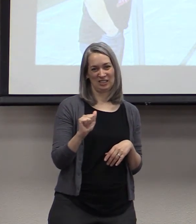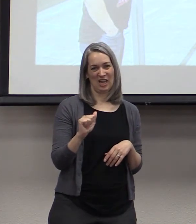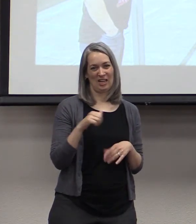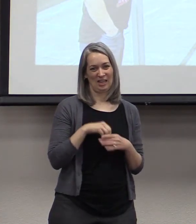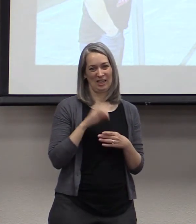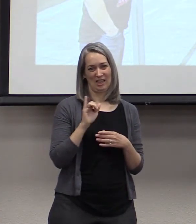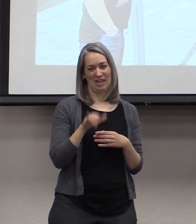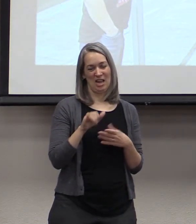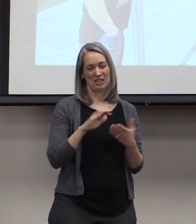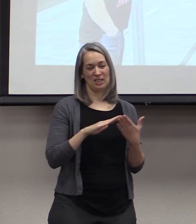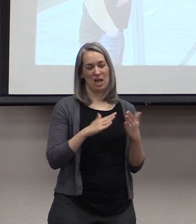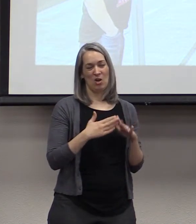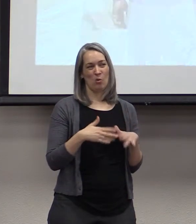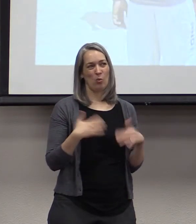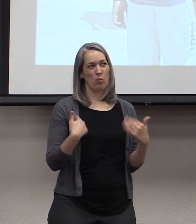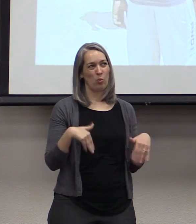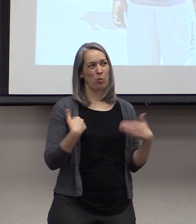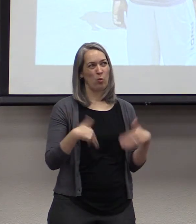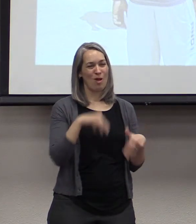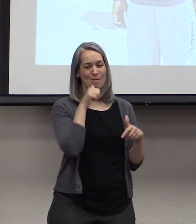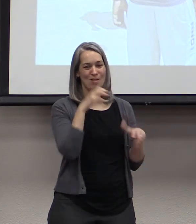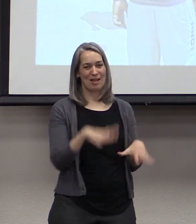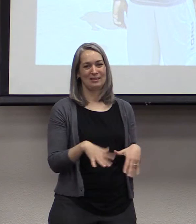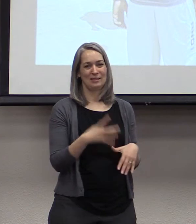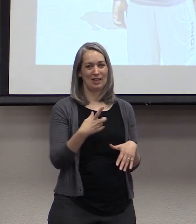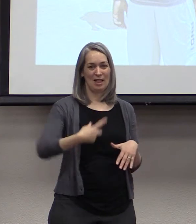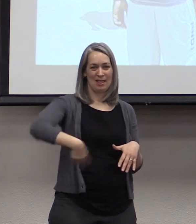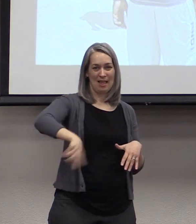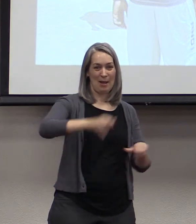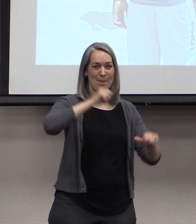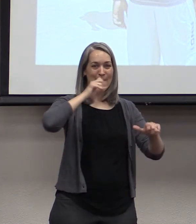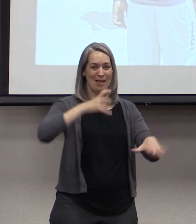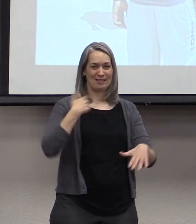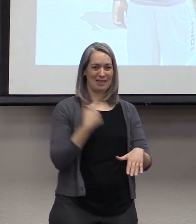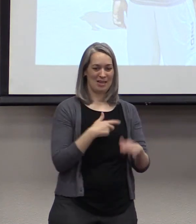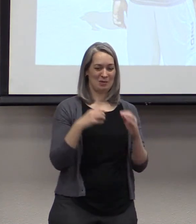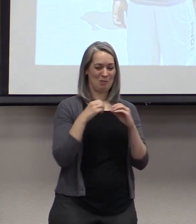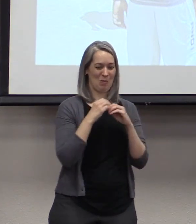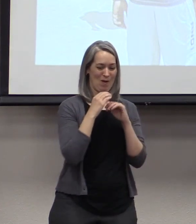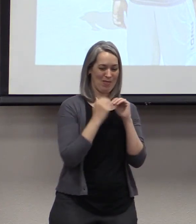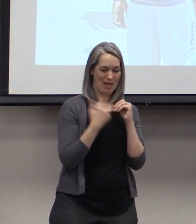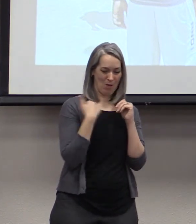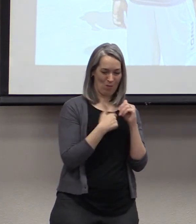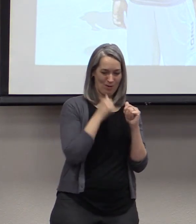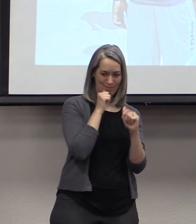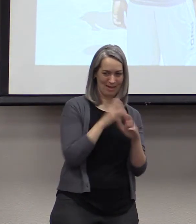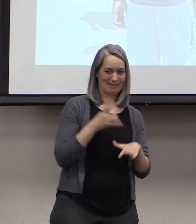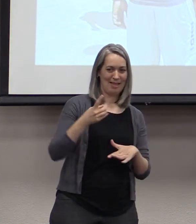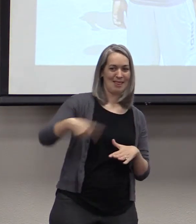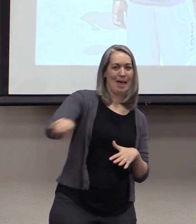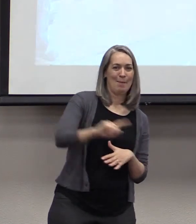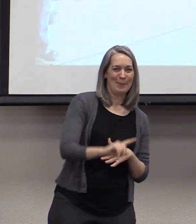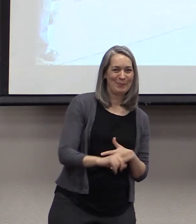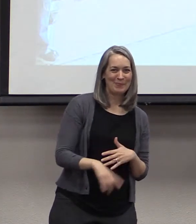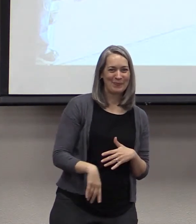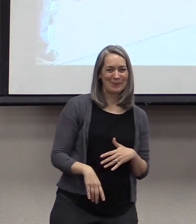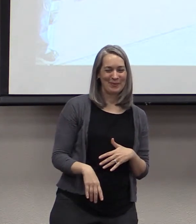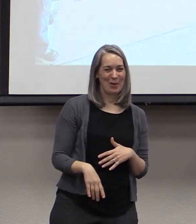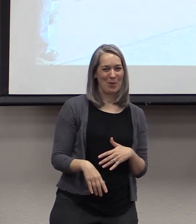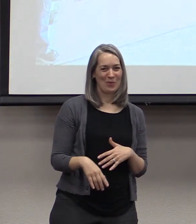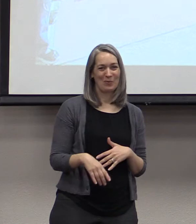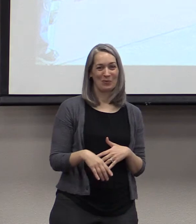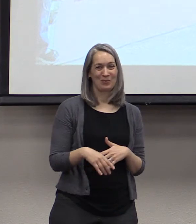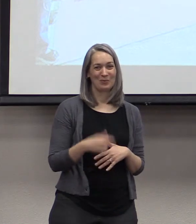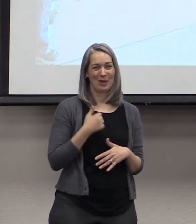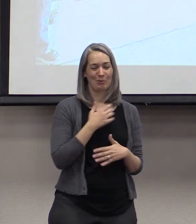And really, something you'll hear from all of us is that they blessed us more than I feel like we blessed them. And that's something that I won't take for